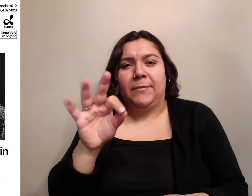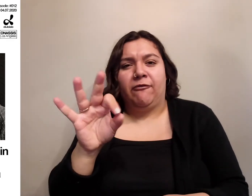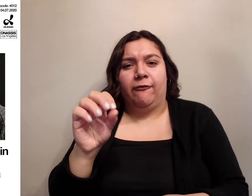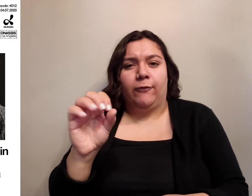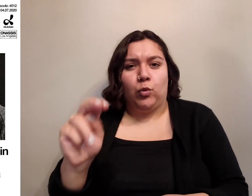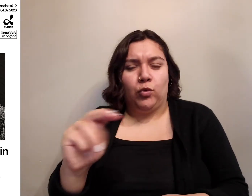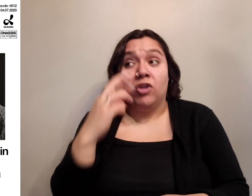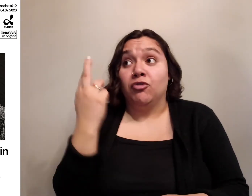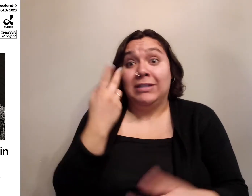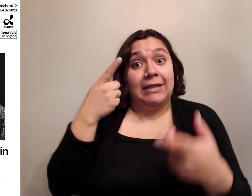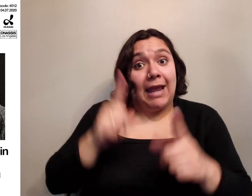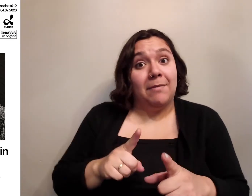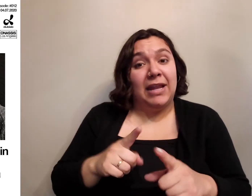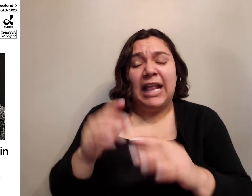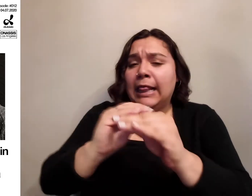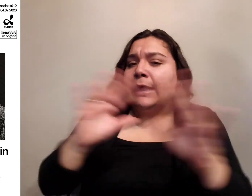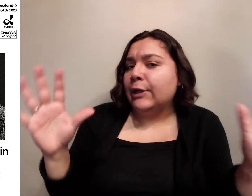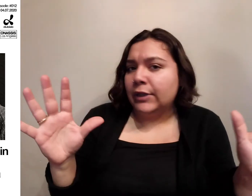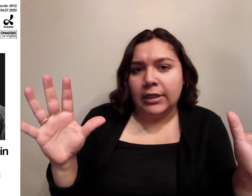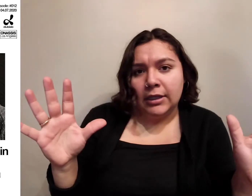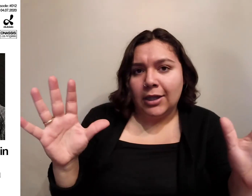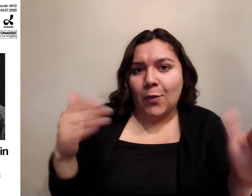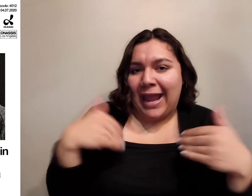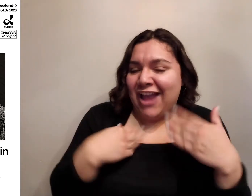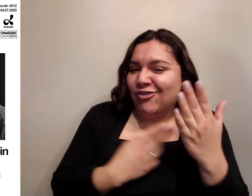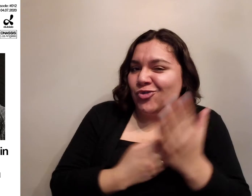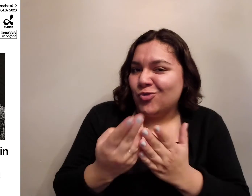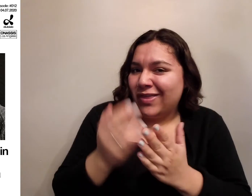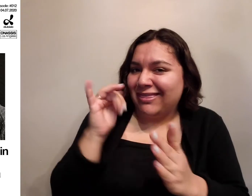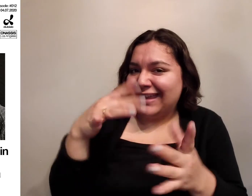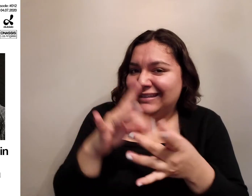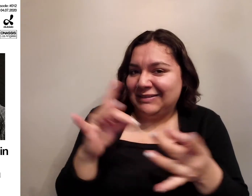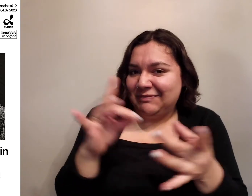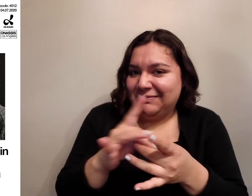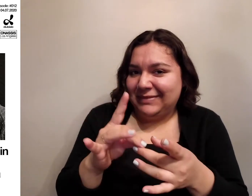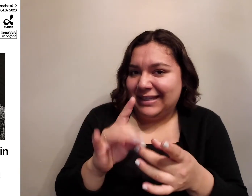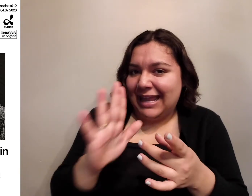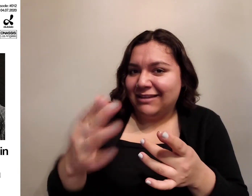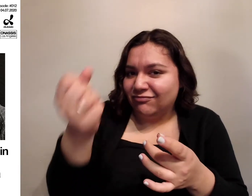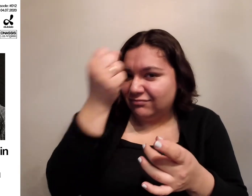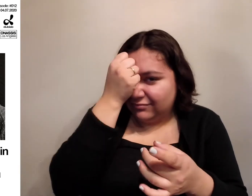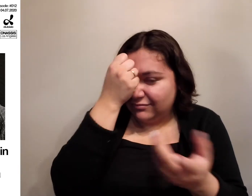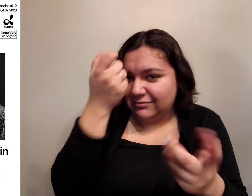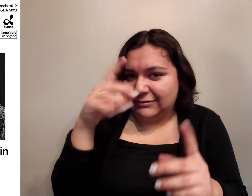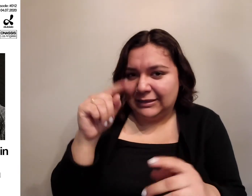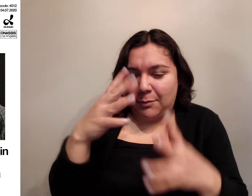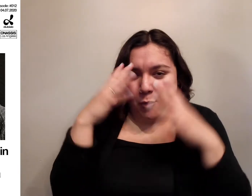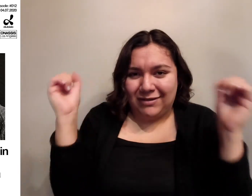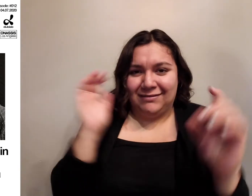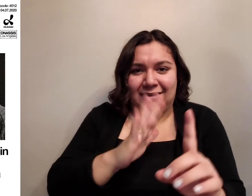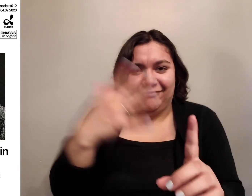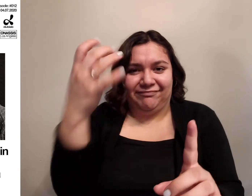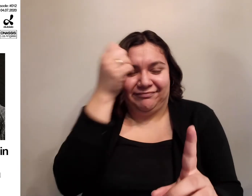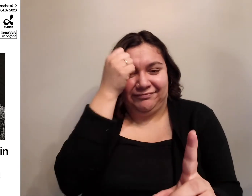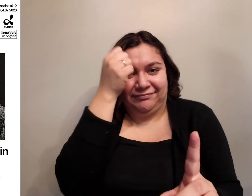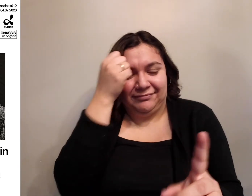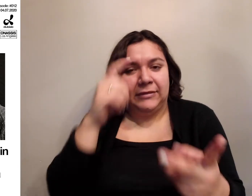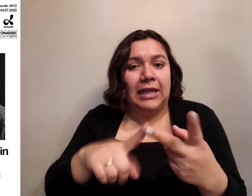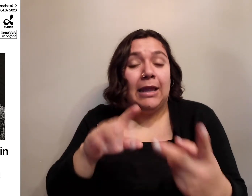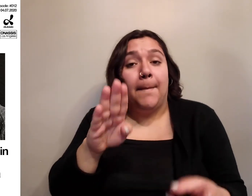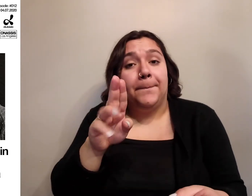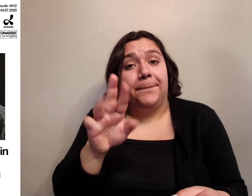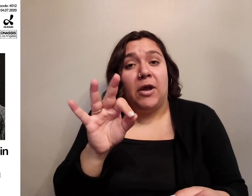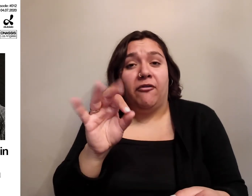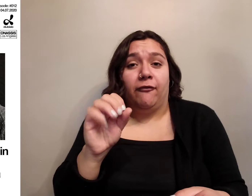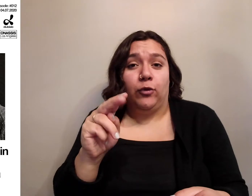happening. Clearly, there is a truth to his ineptitude, his